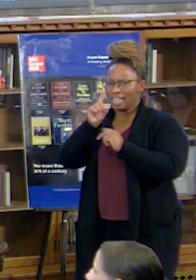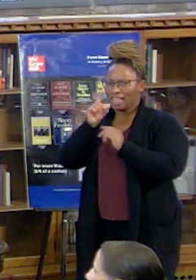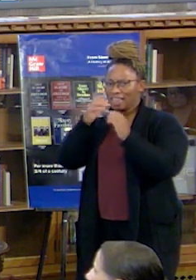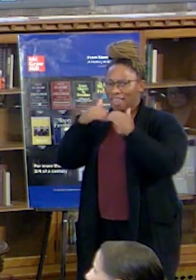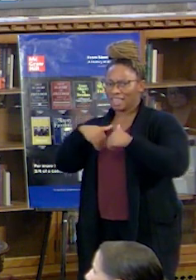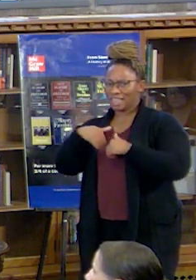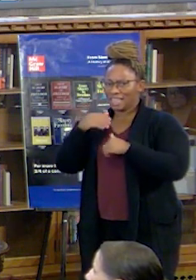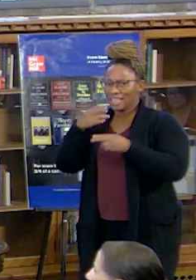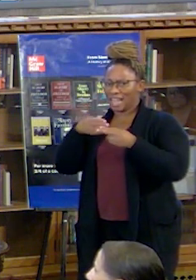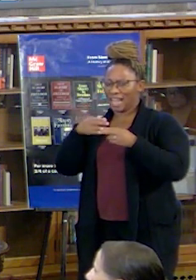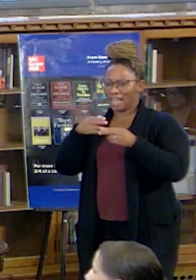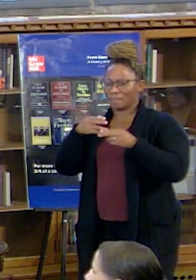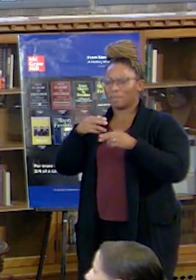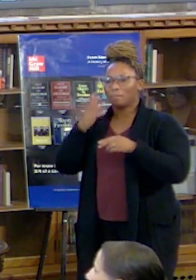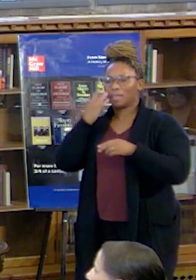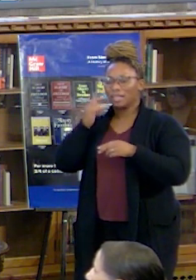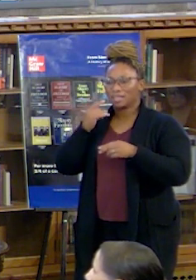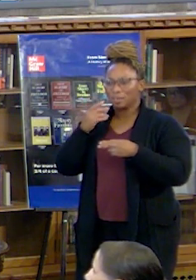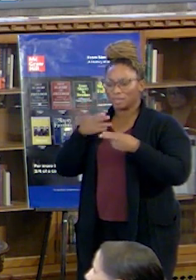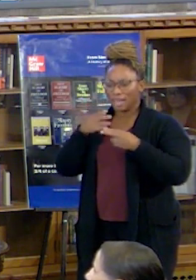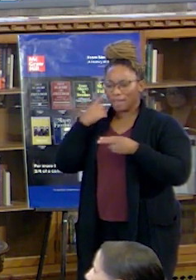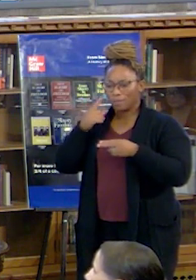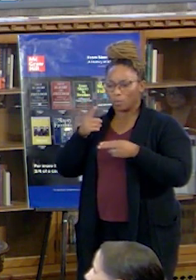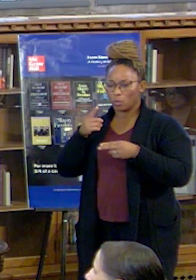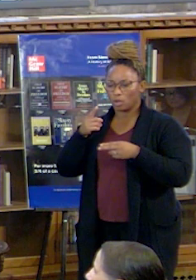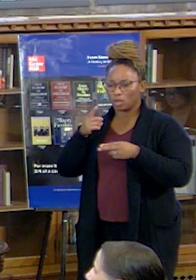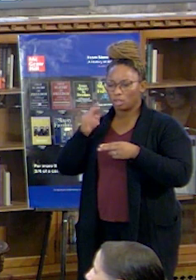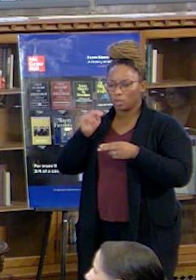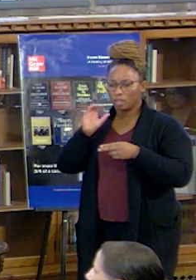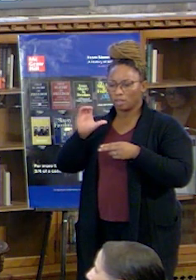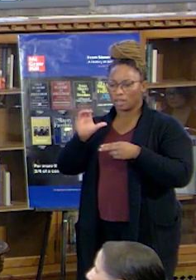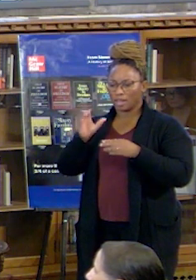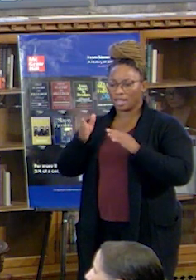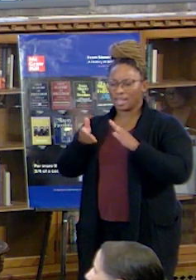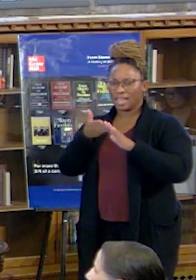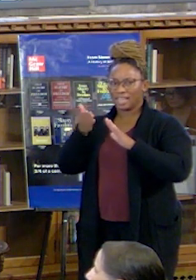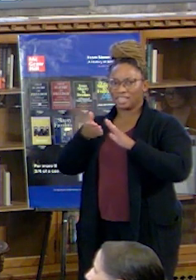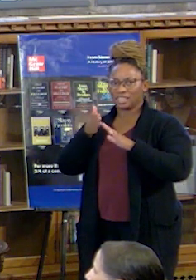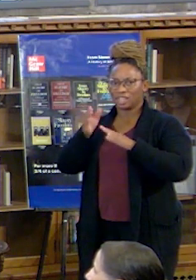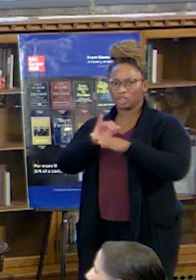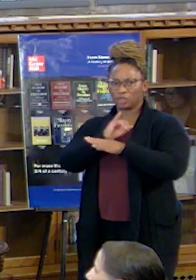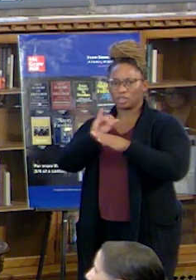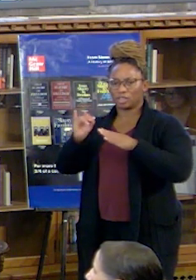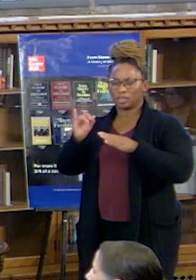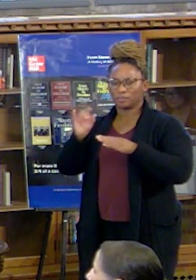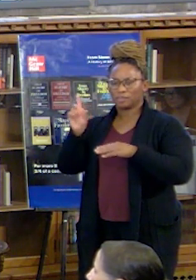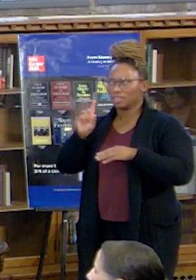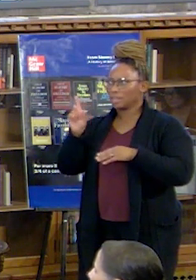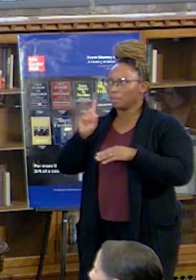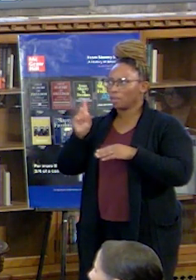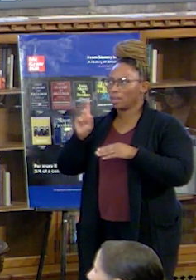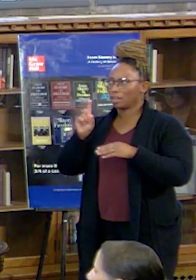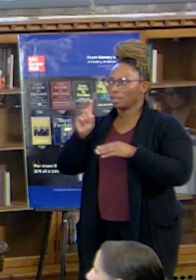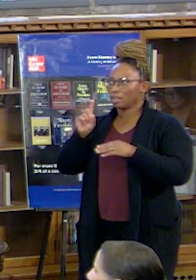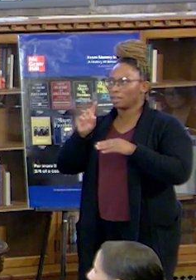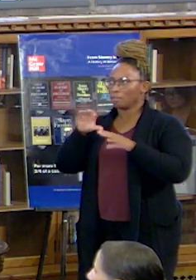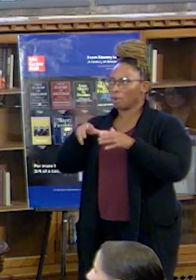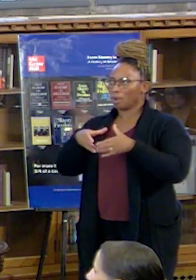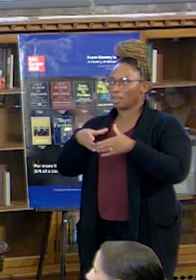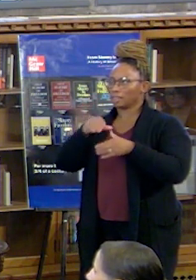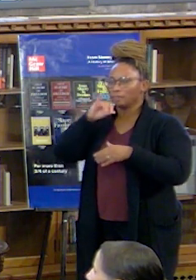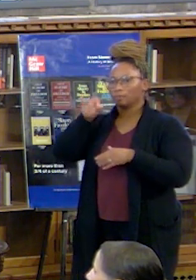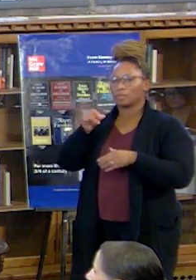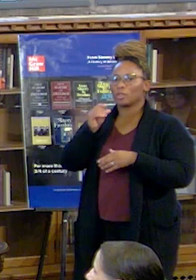in 2018 because it was named for North Carina industrialist and Democratic Democratic party schol